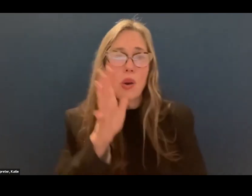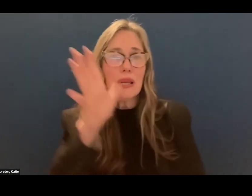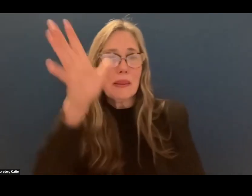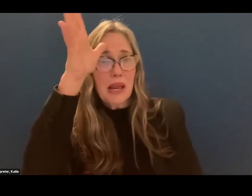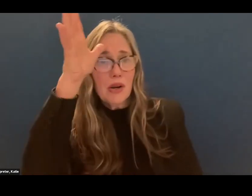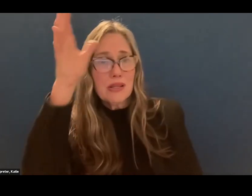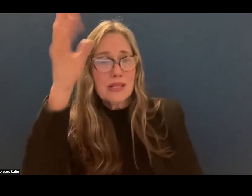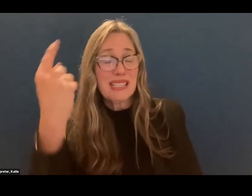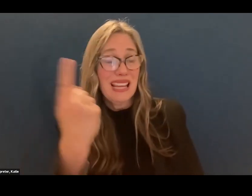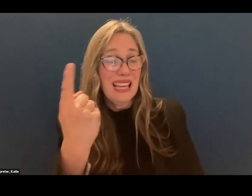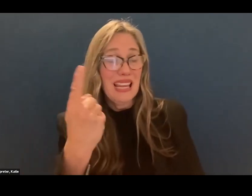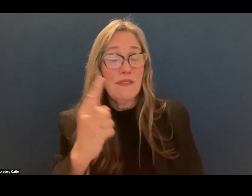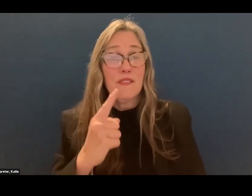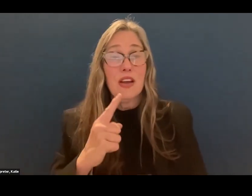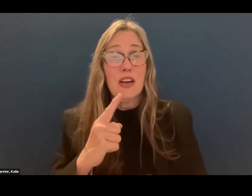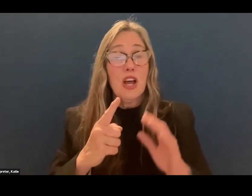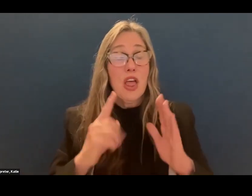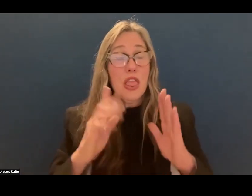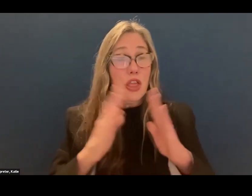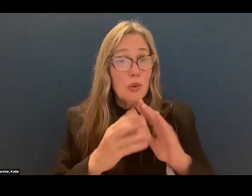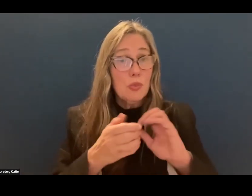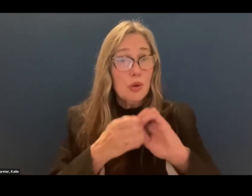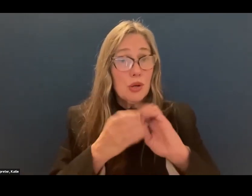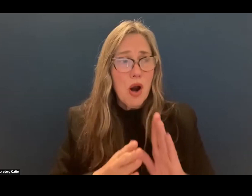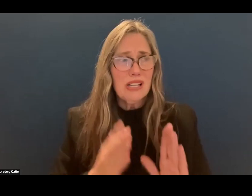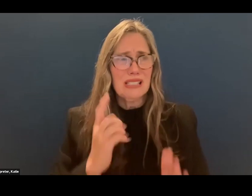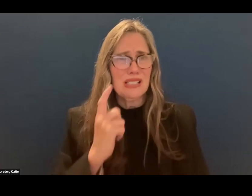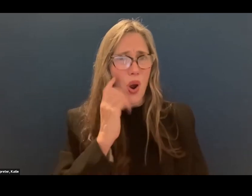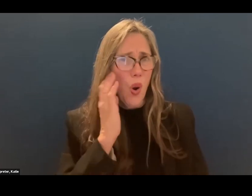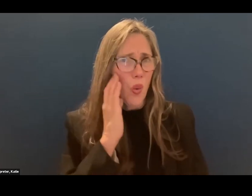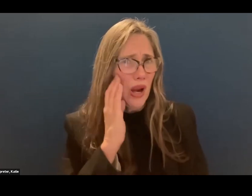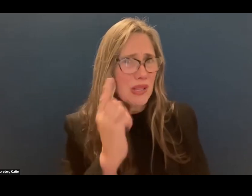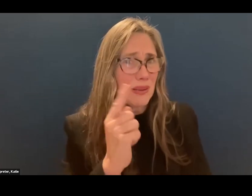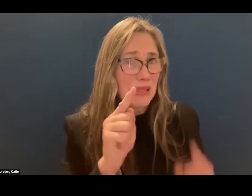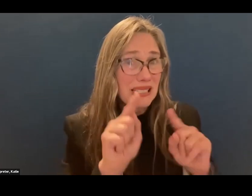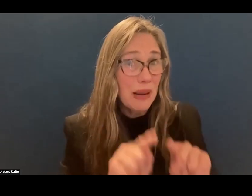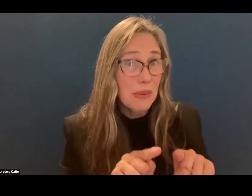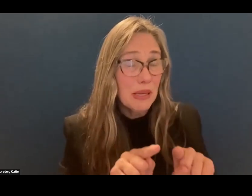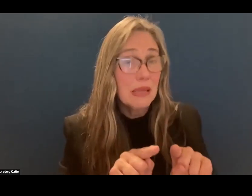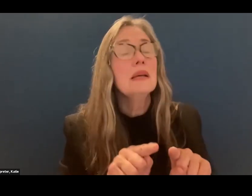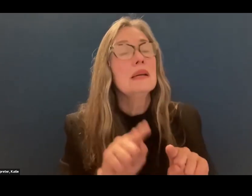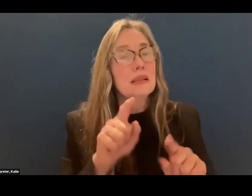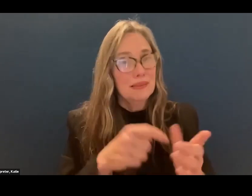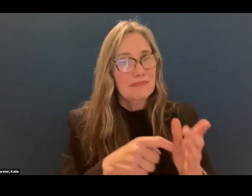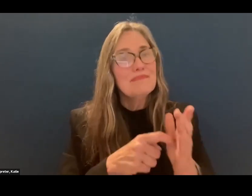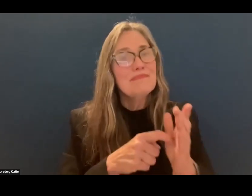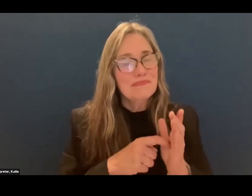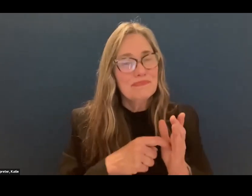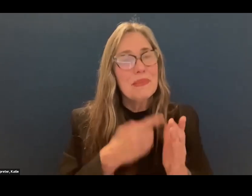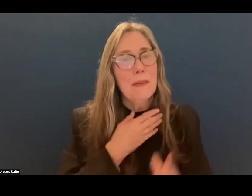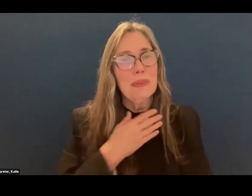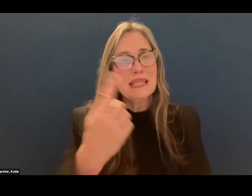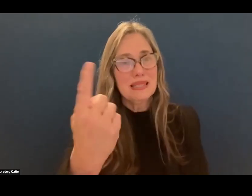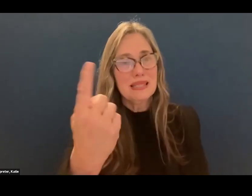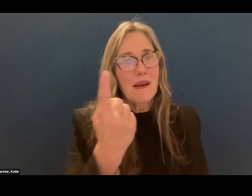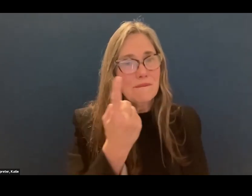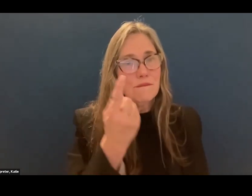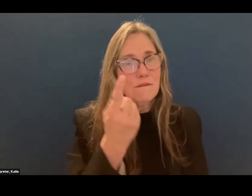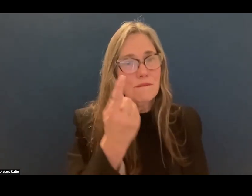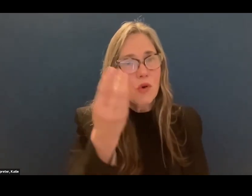is working with our students that has knowledge of anything that is happening in our schools, I'm going to ask that we're